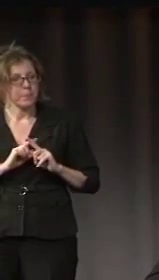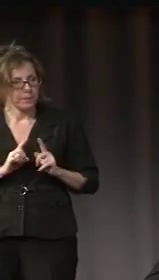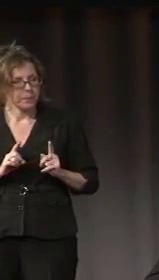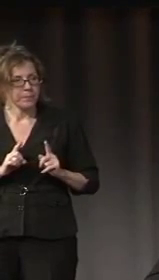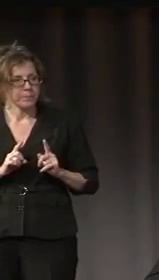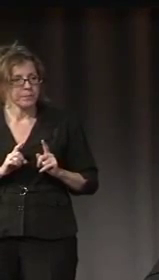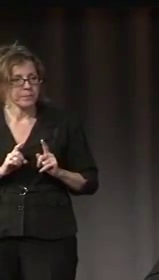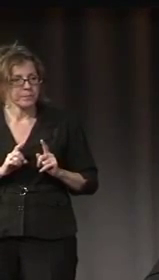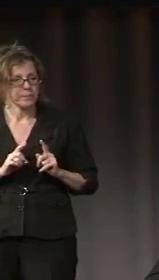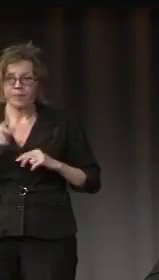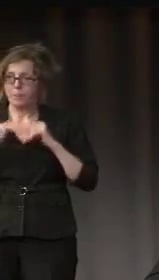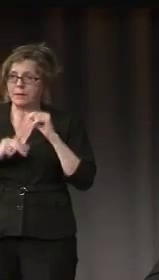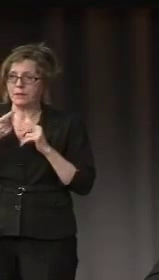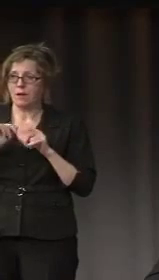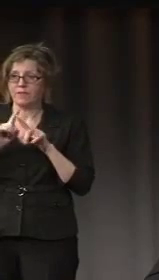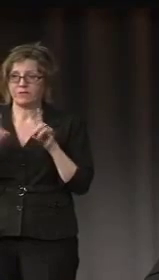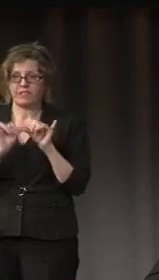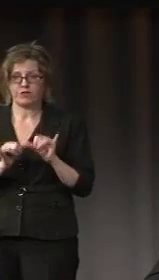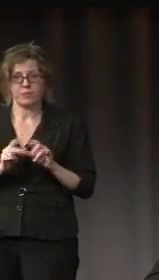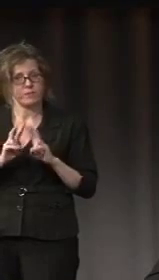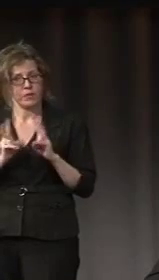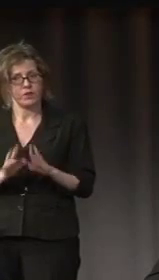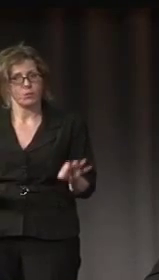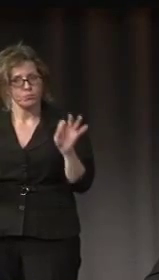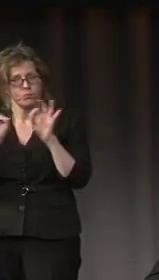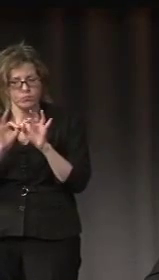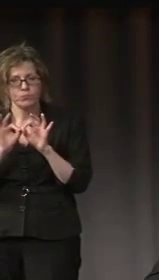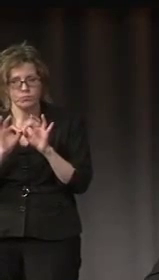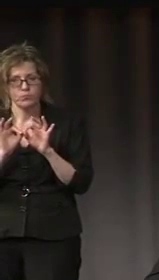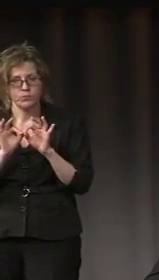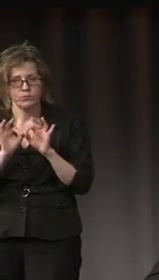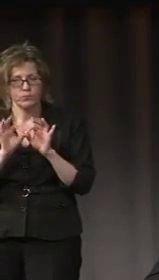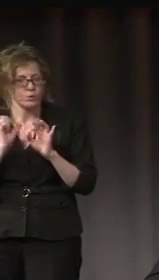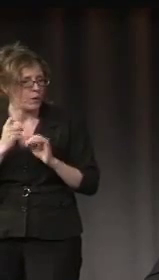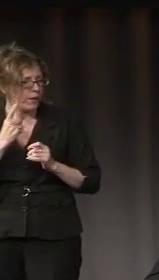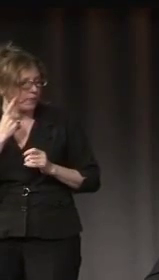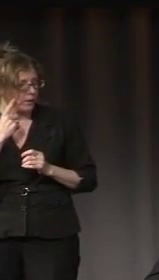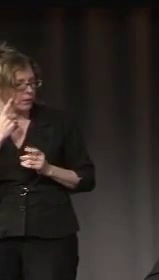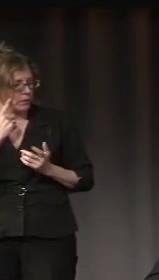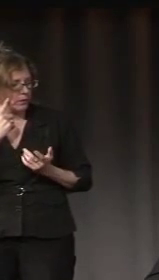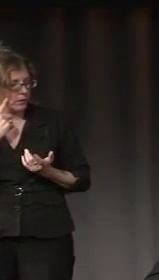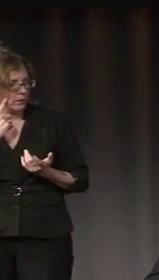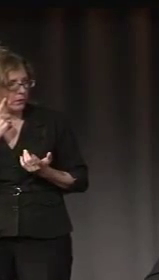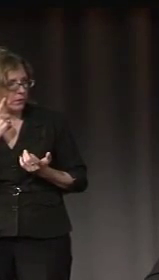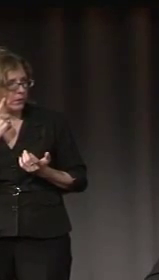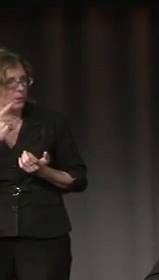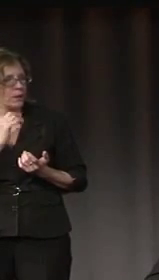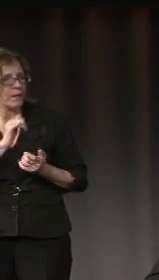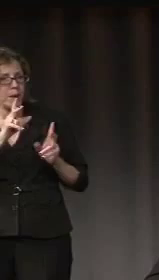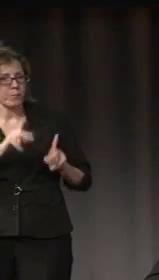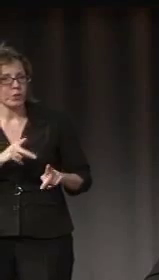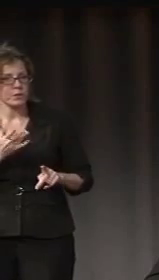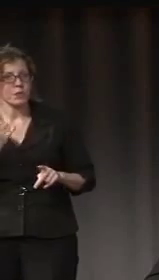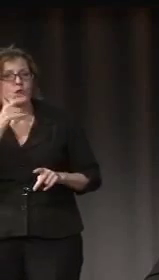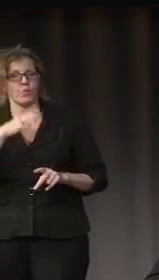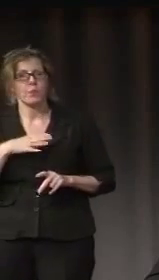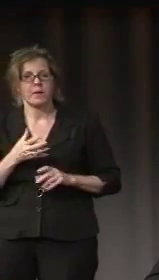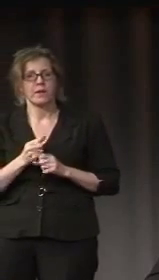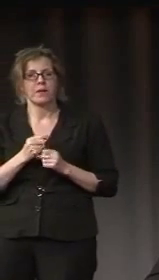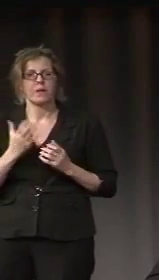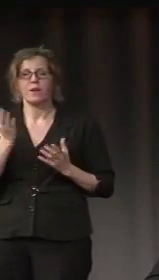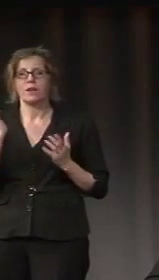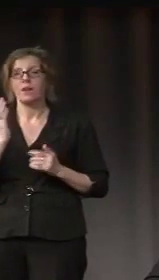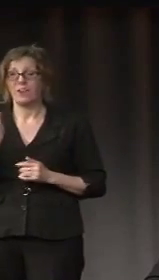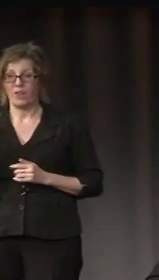building of instrument is absolutely essential. So I think the charming artist who spoke before was asking for medicine in order for a drug,